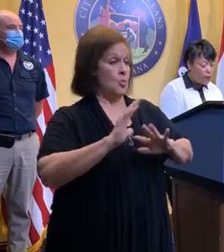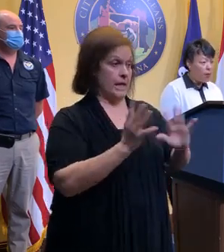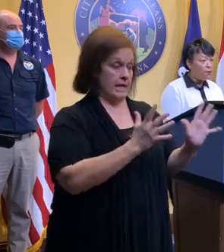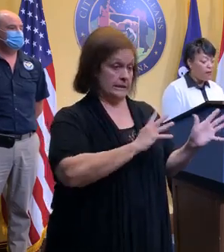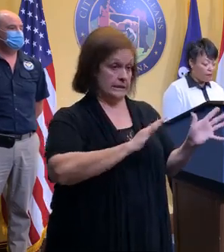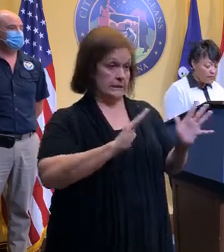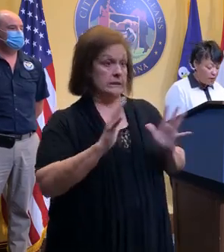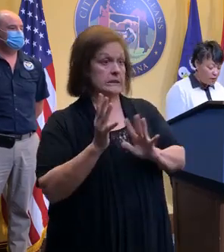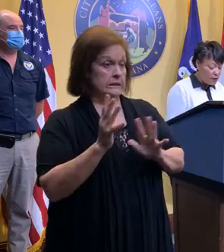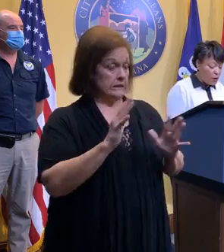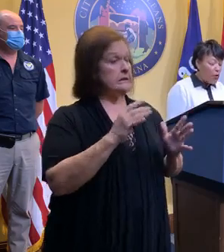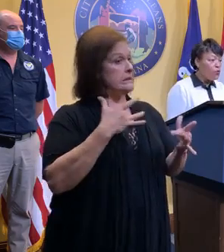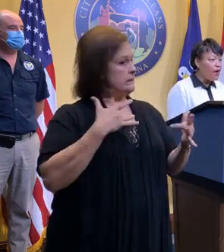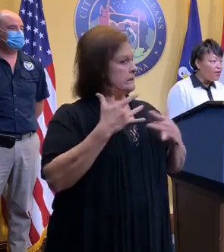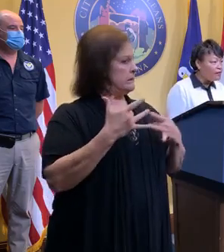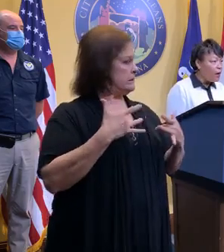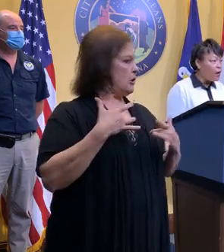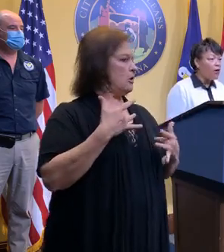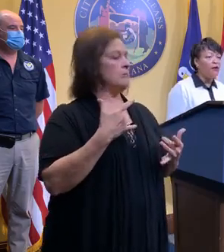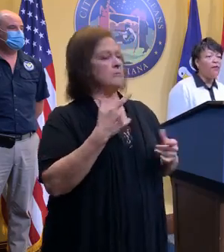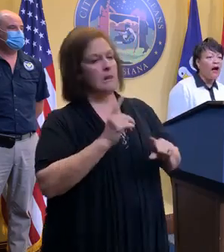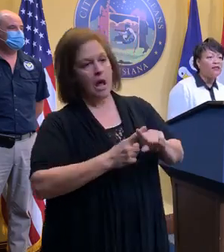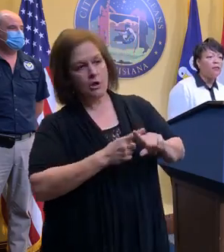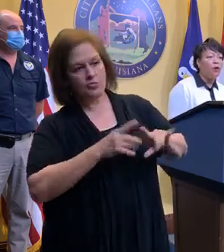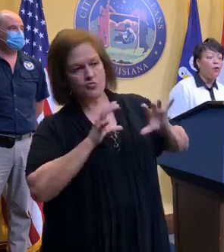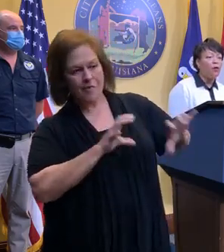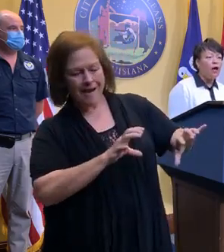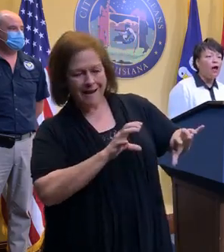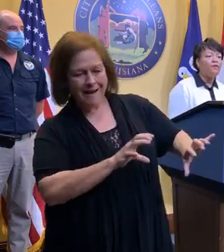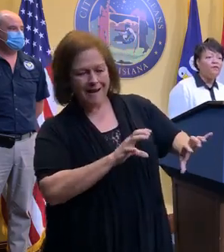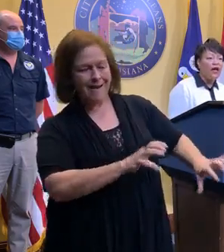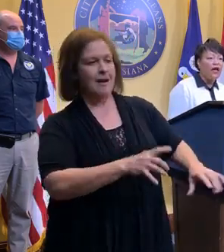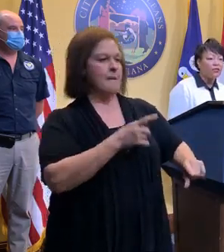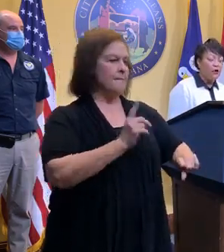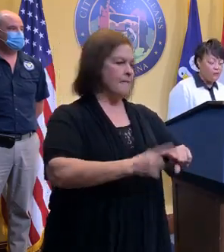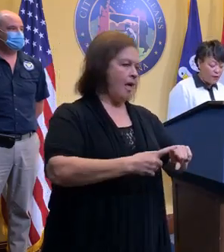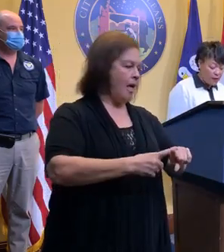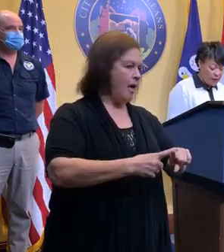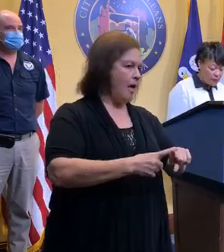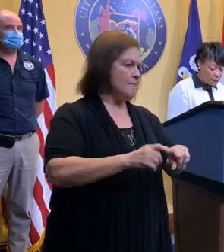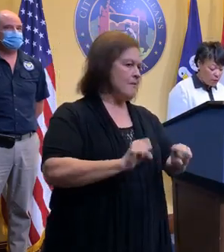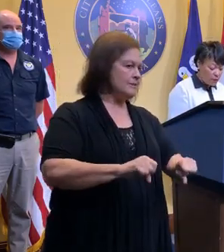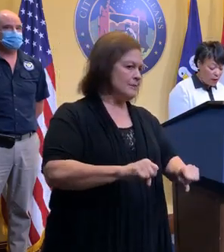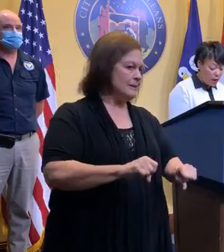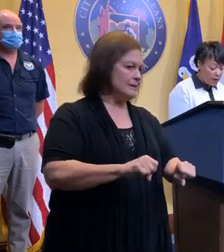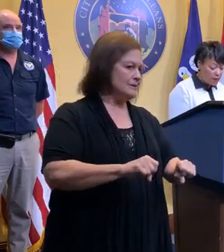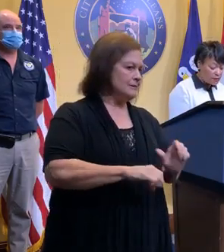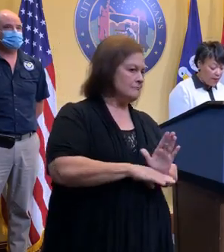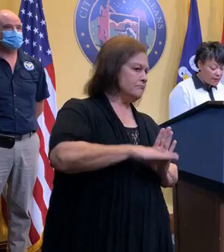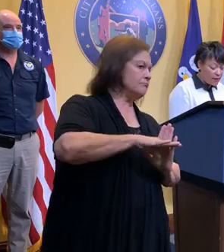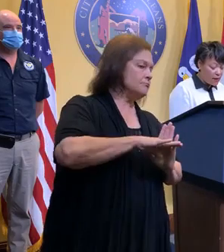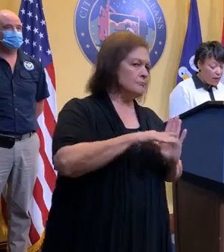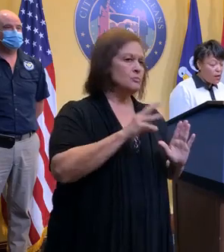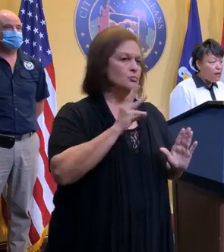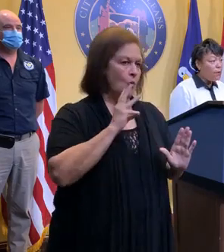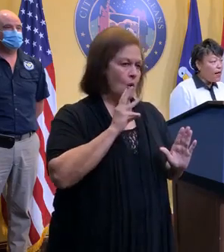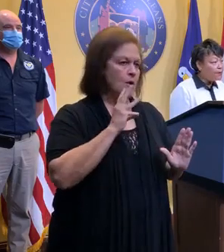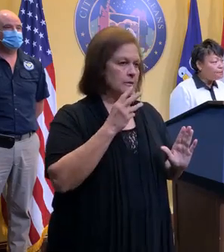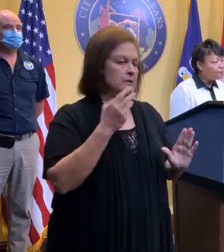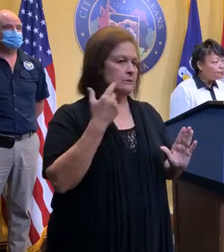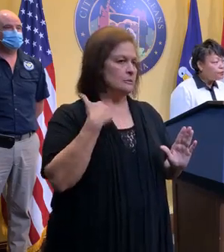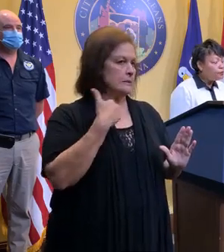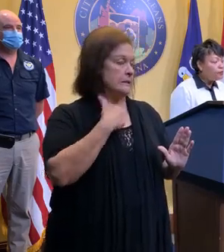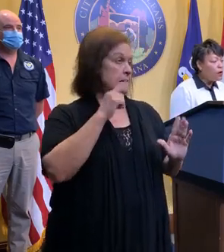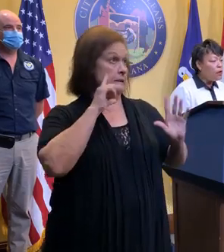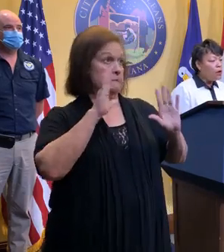is also a big concern. Rainfall and possible flash flooding is what we are expecting.